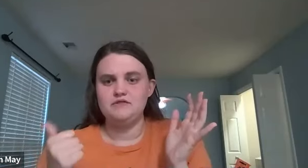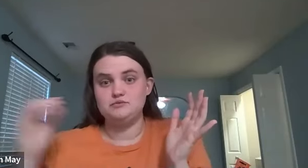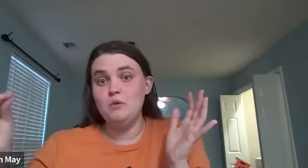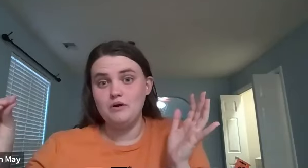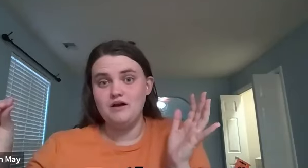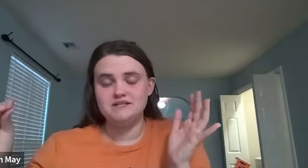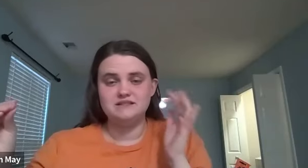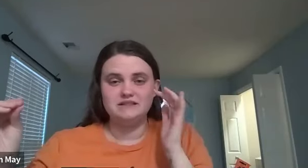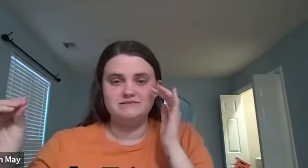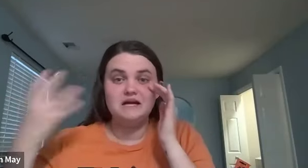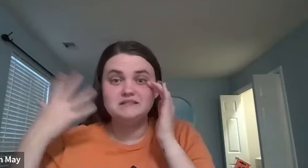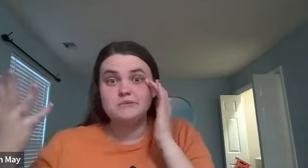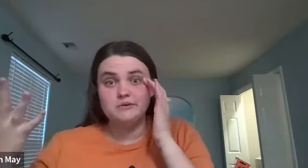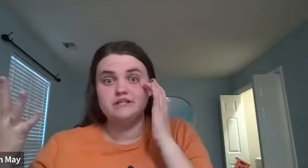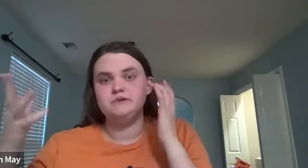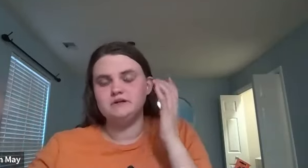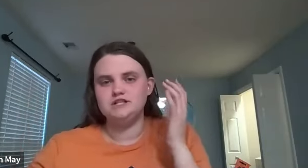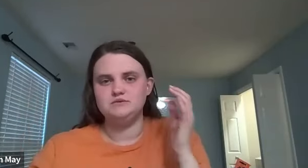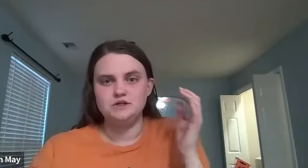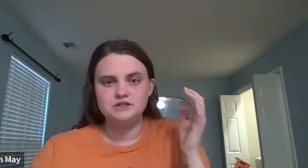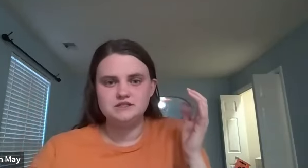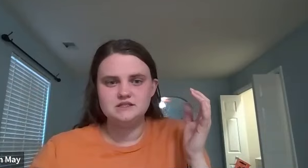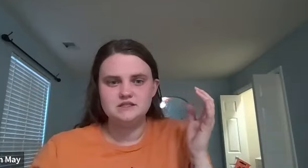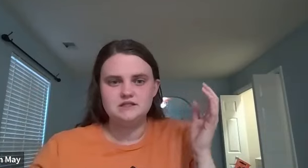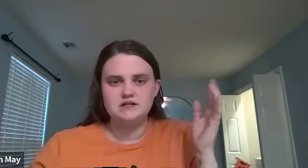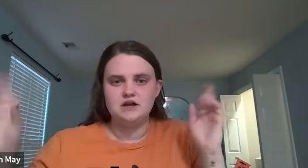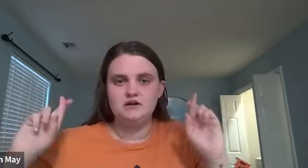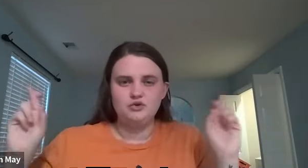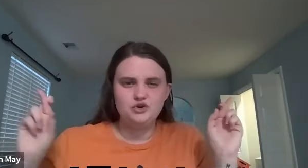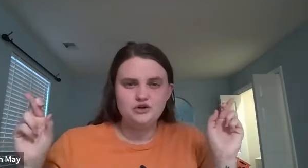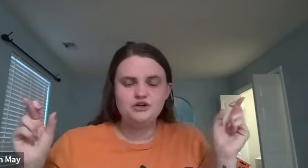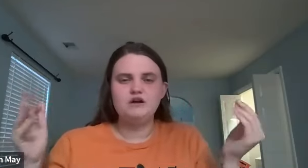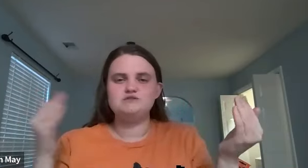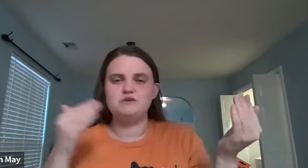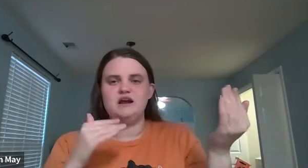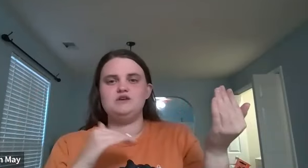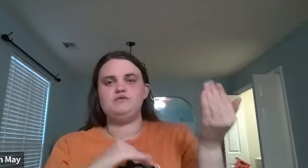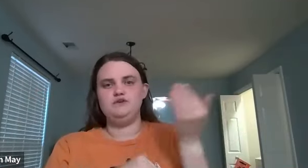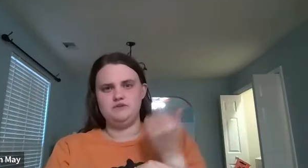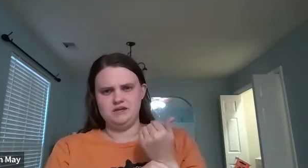there's more, obviously. Not WH, but question words. Are y'all good, or do you guys want to kind of review them